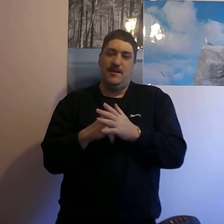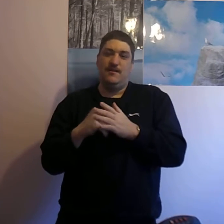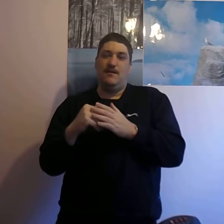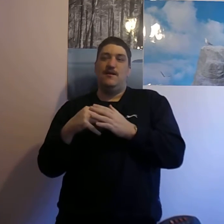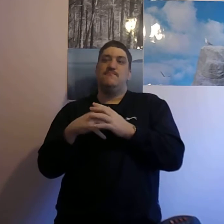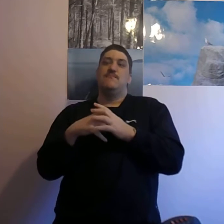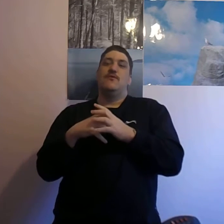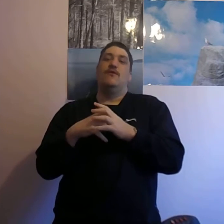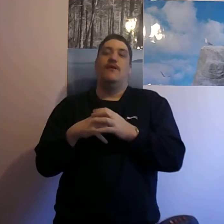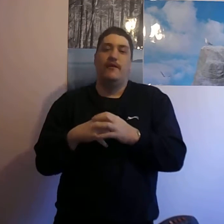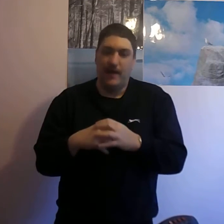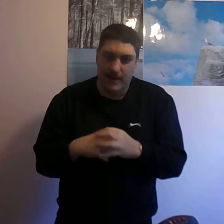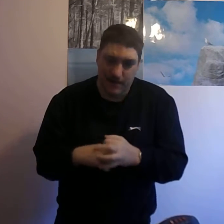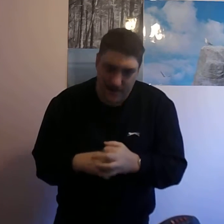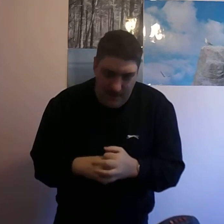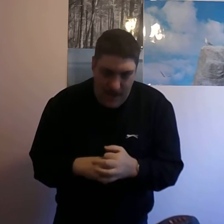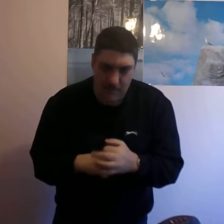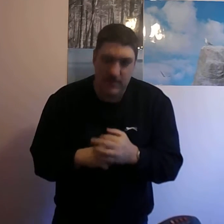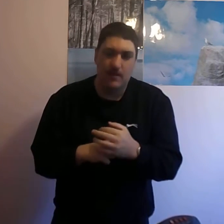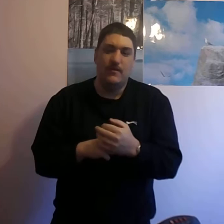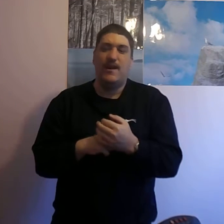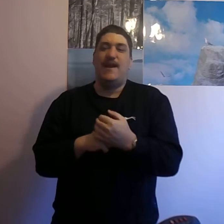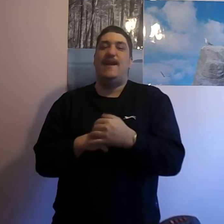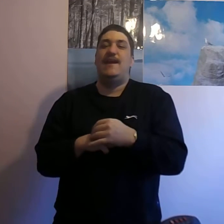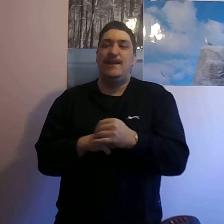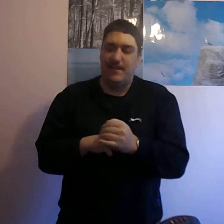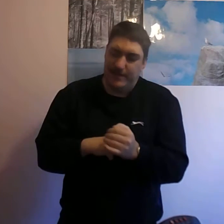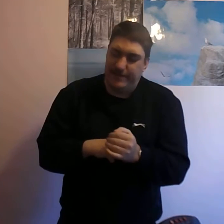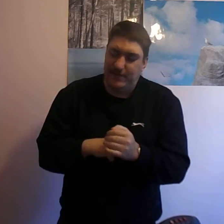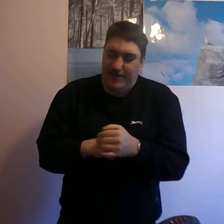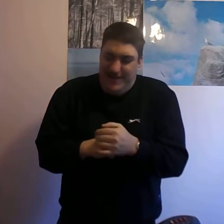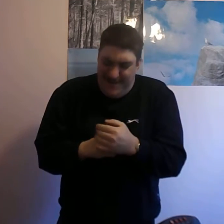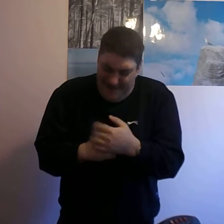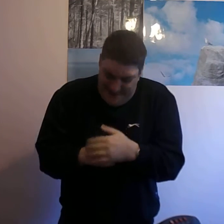a moron. He is an absolute idiot.